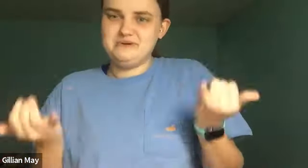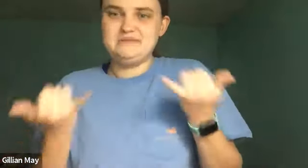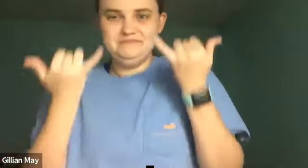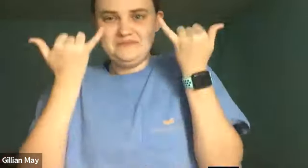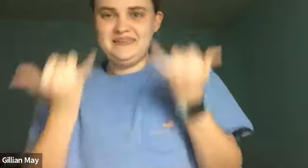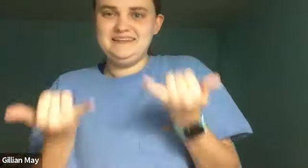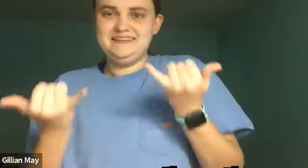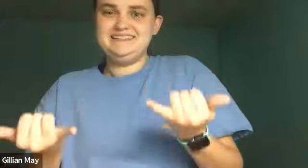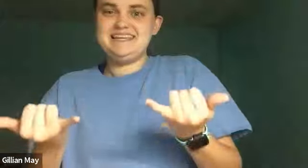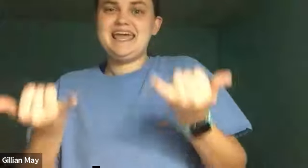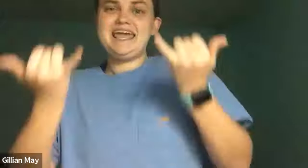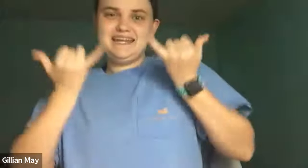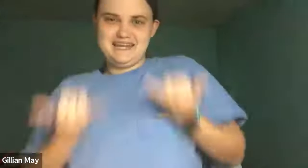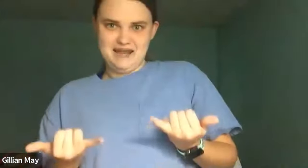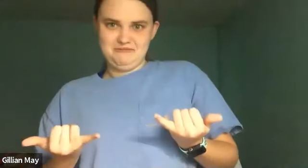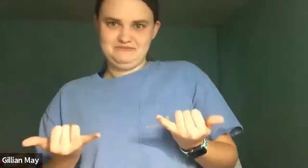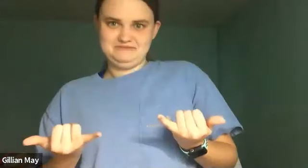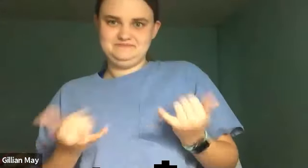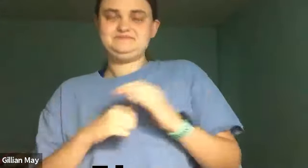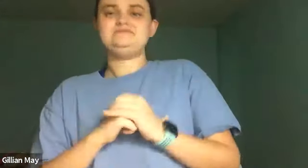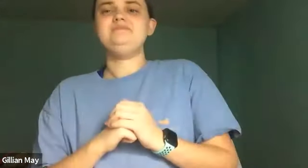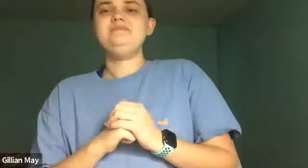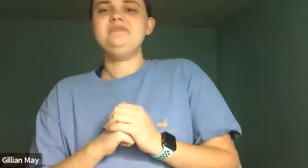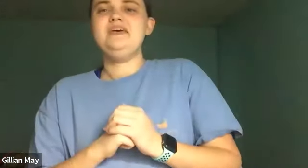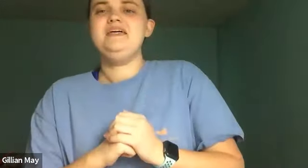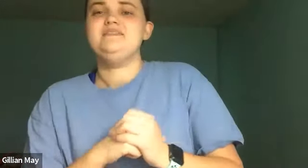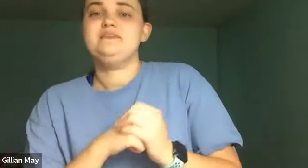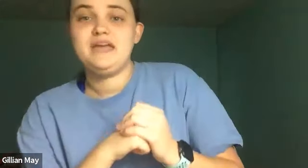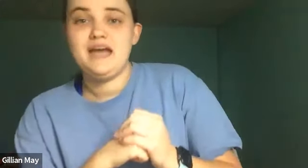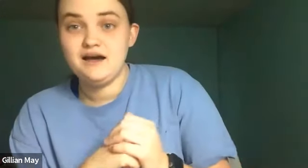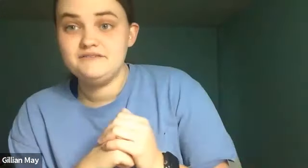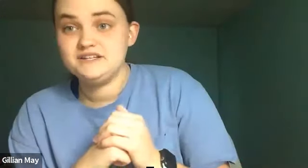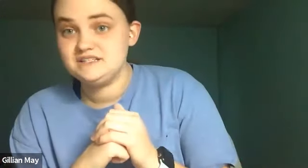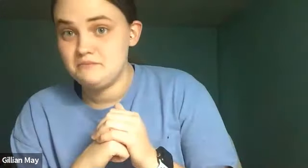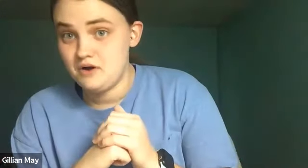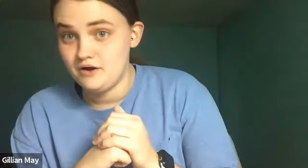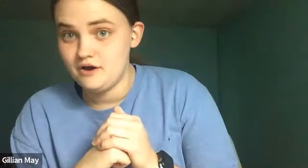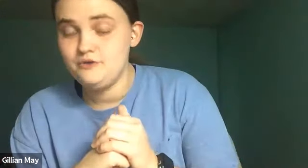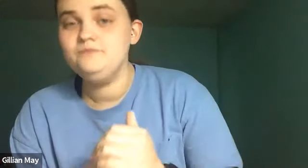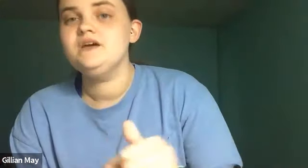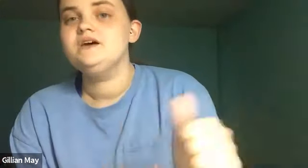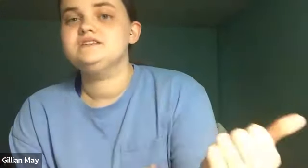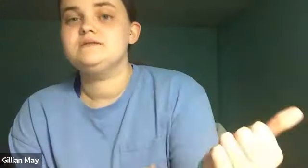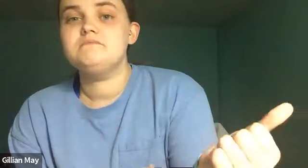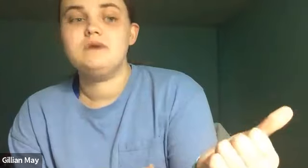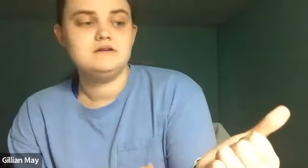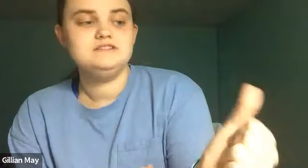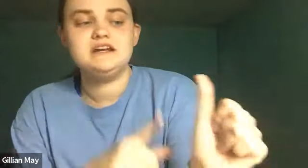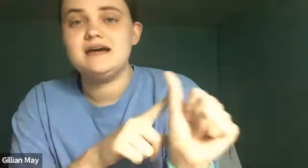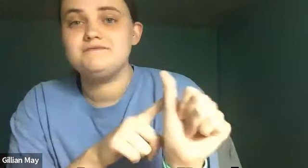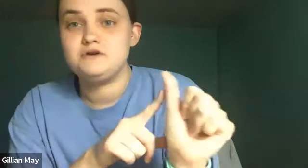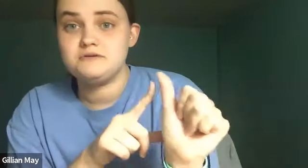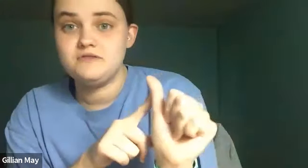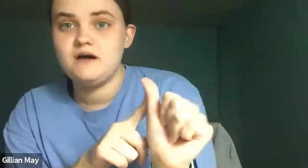but today, now. Then we have tomorrow. Tomorrow is going to have your